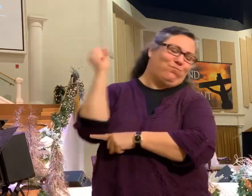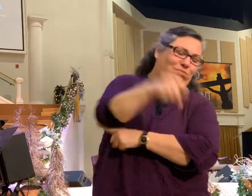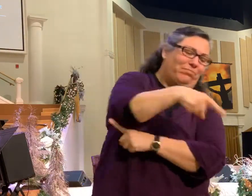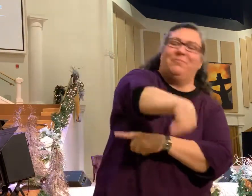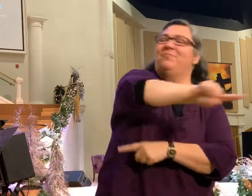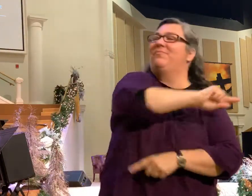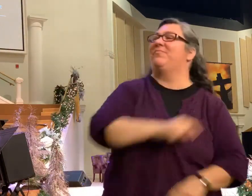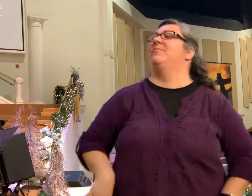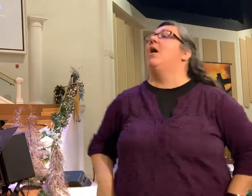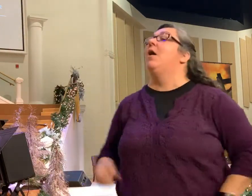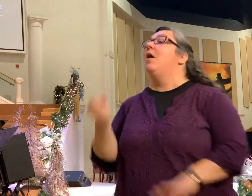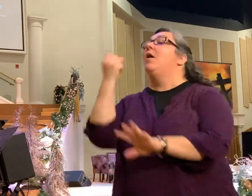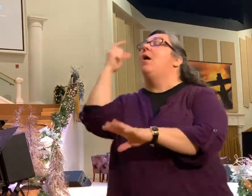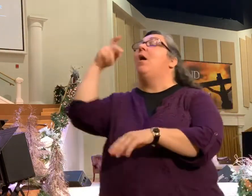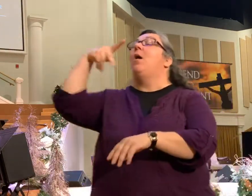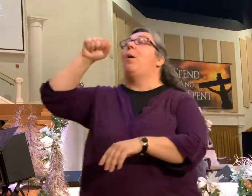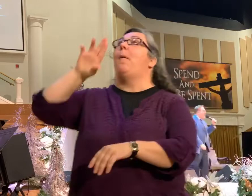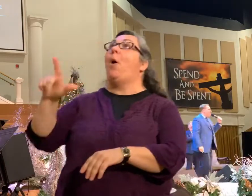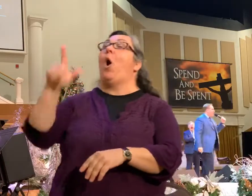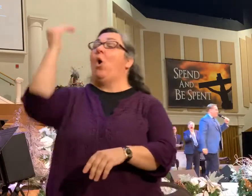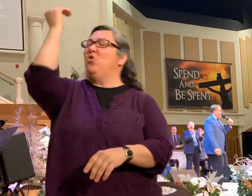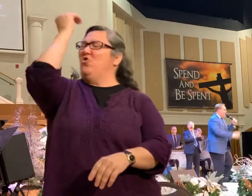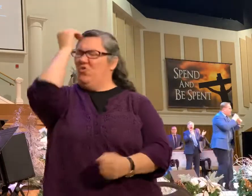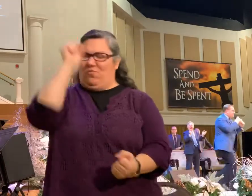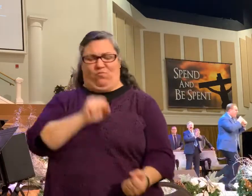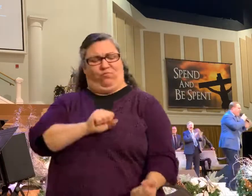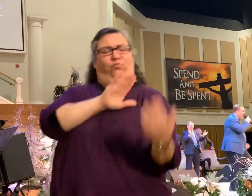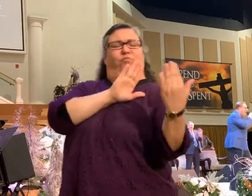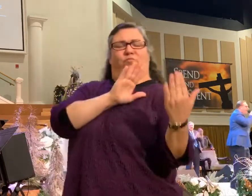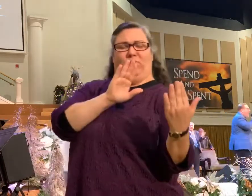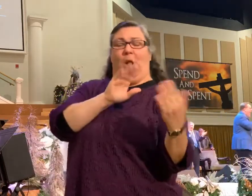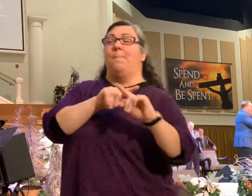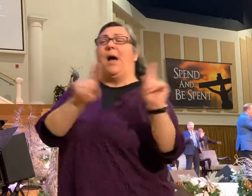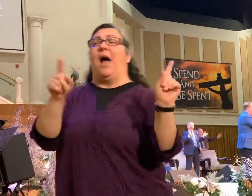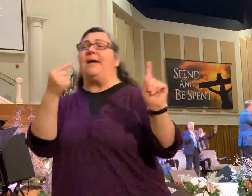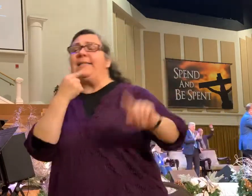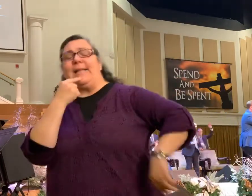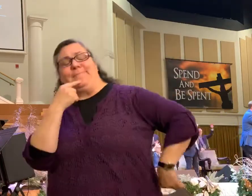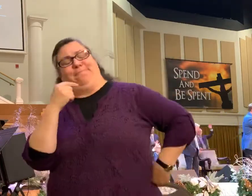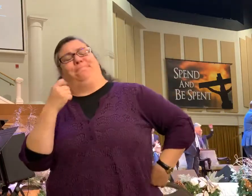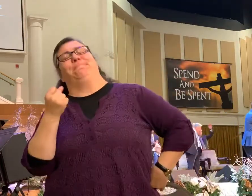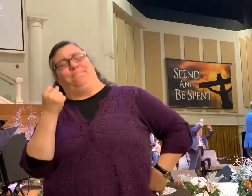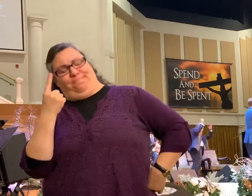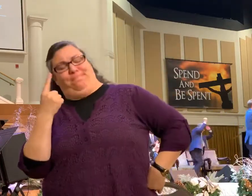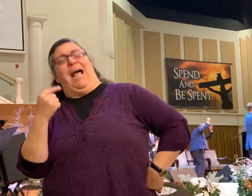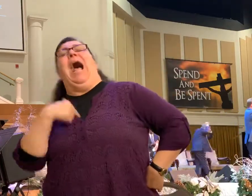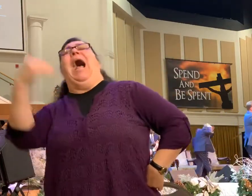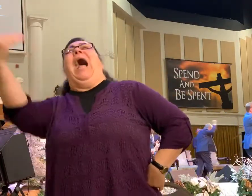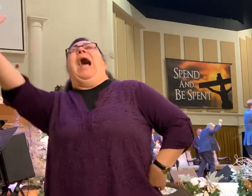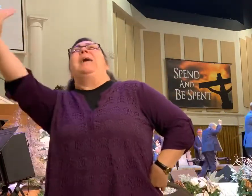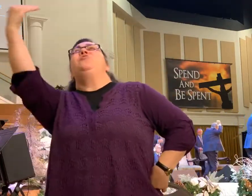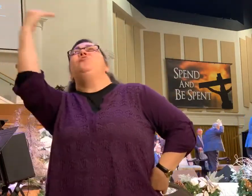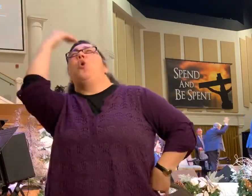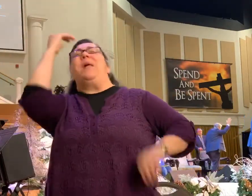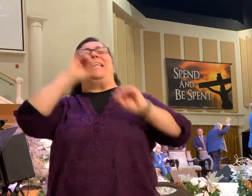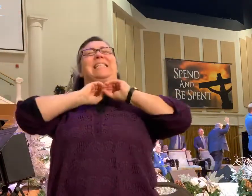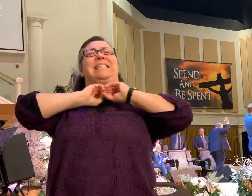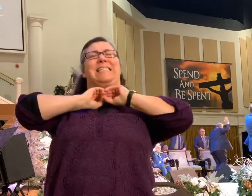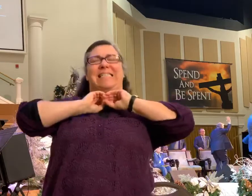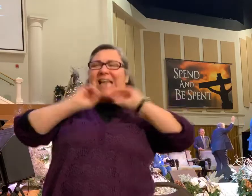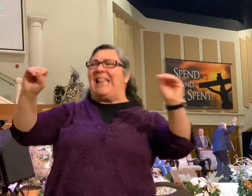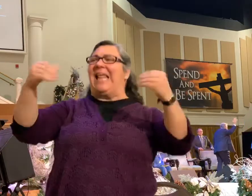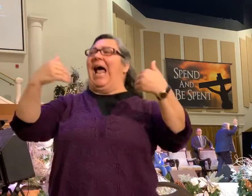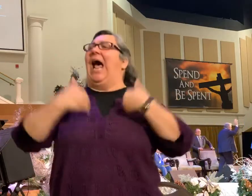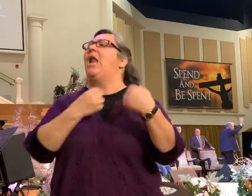decadence. I understand he knew what he was facing, but still he said, I know that nothing has the power